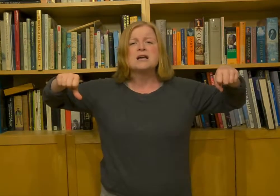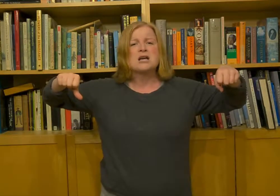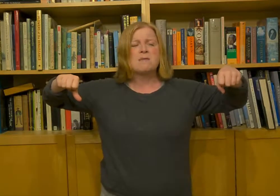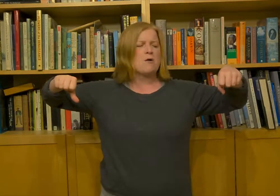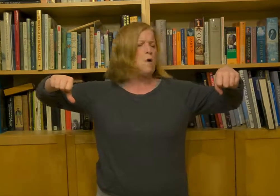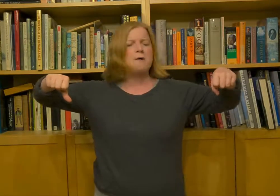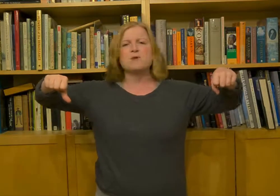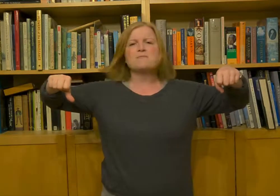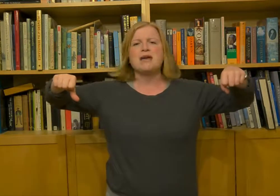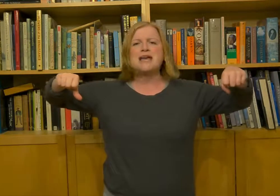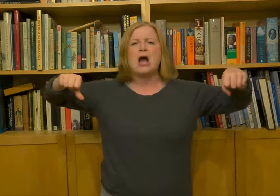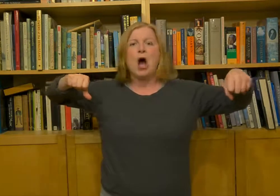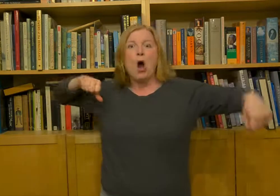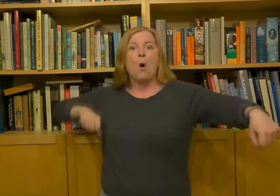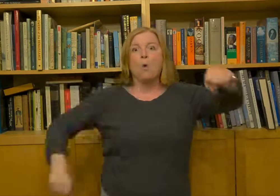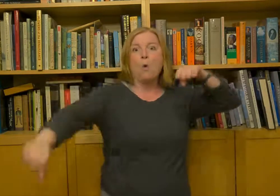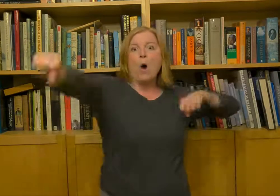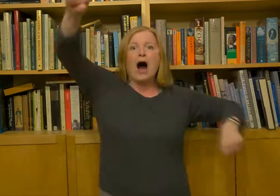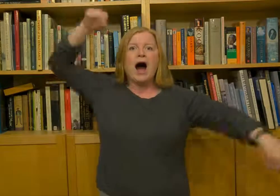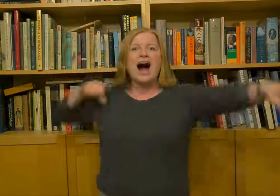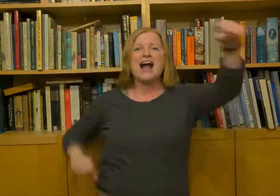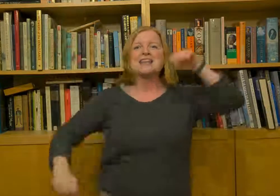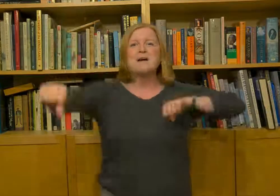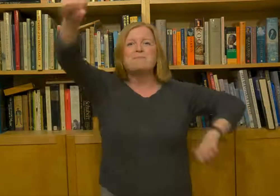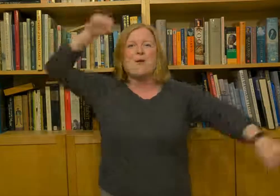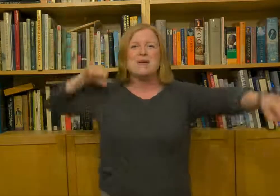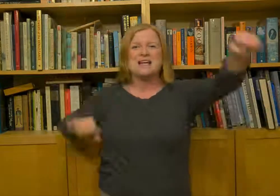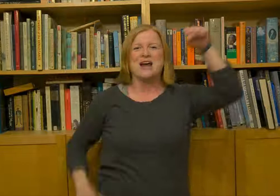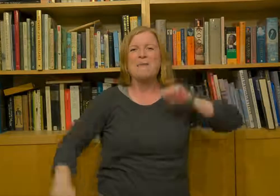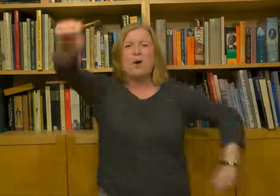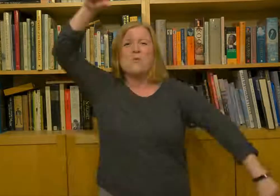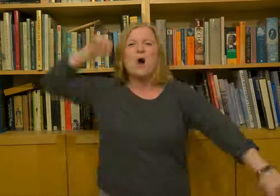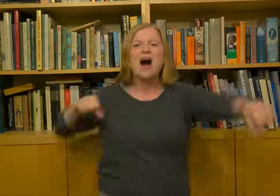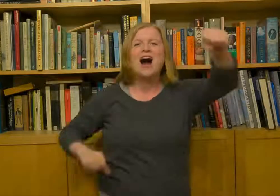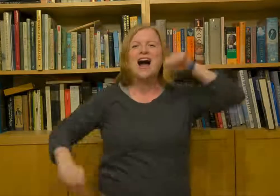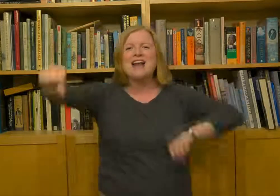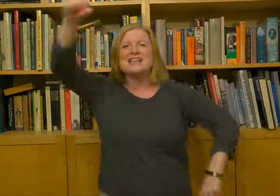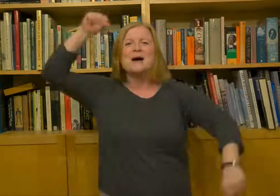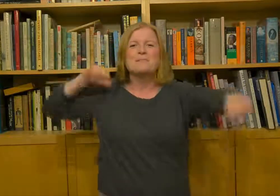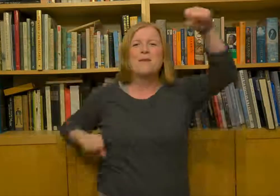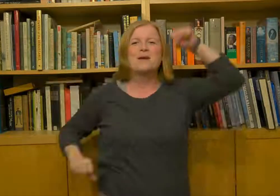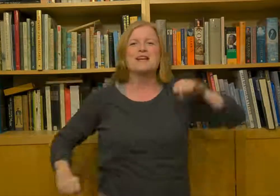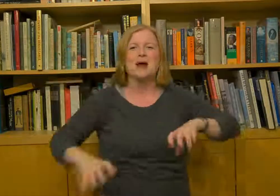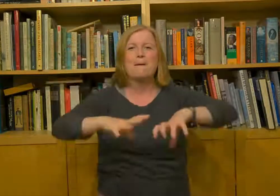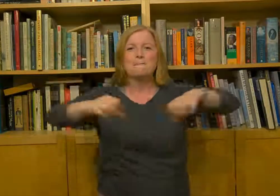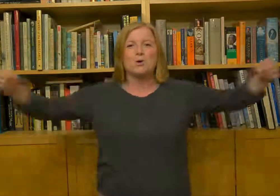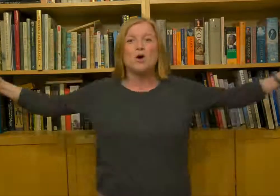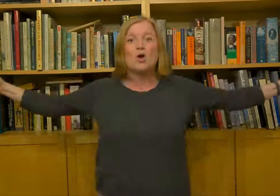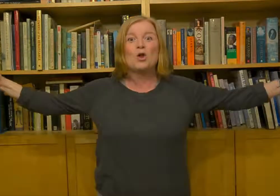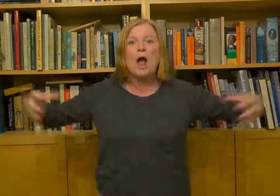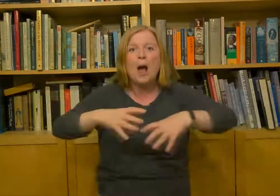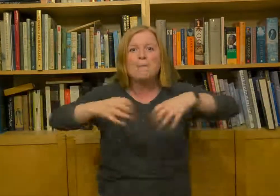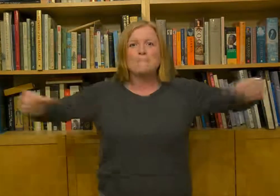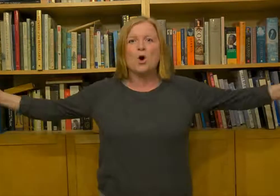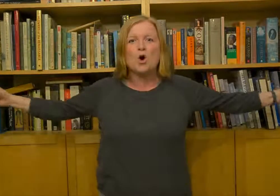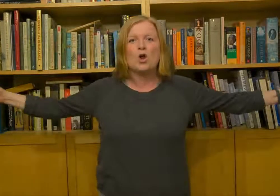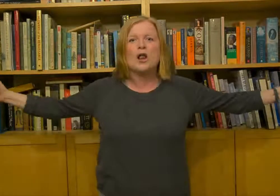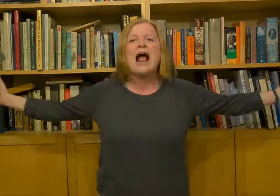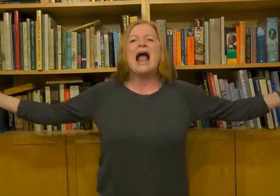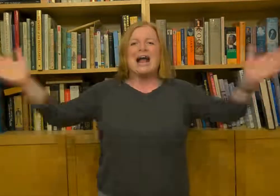Come on, wind with me. Wind the bobbin up. Wind the bobbin up. Pull, pull.